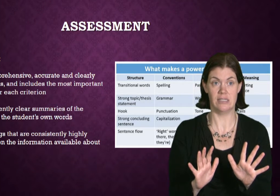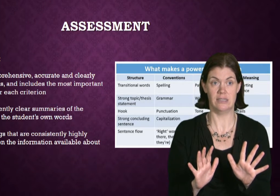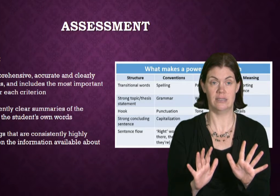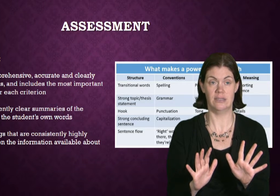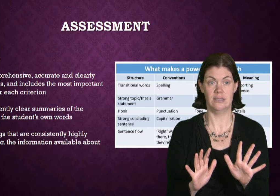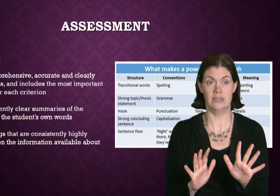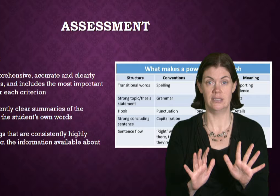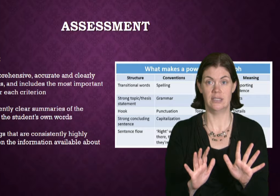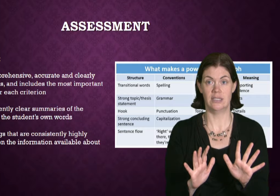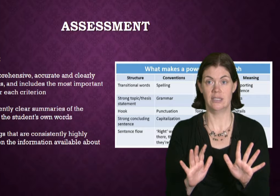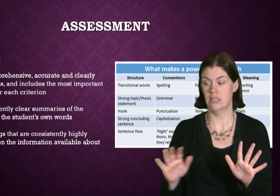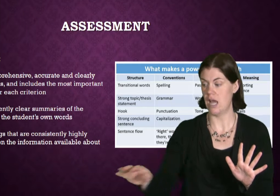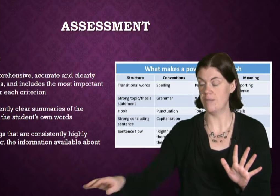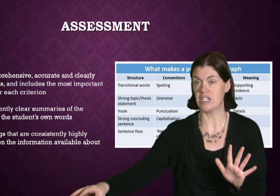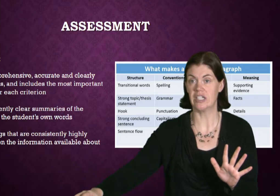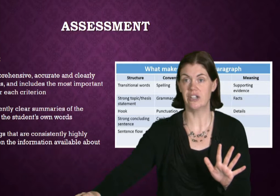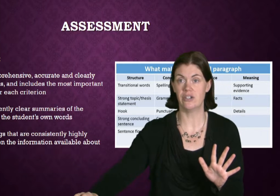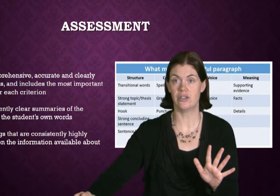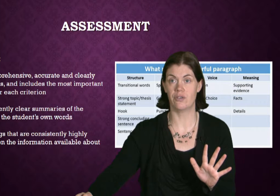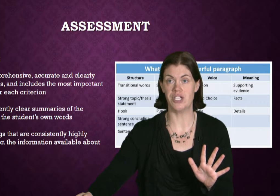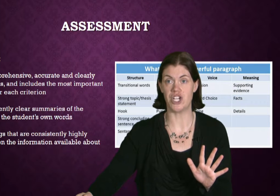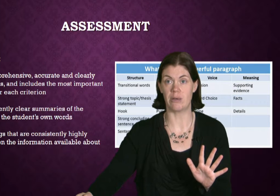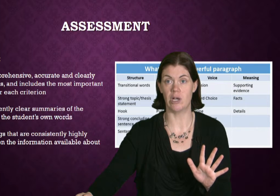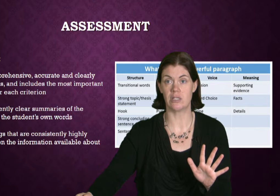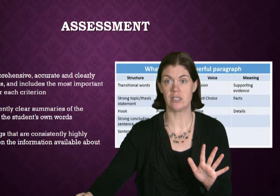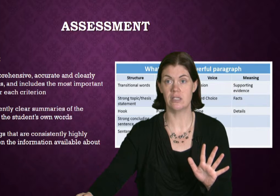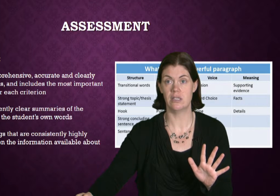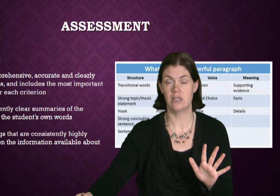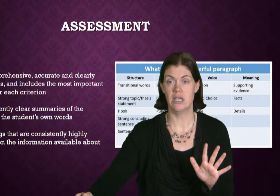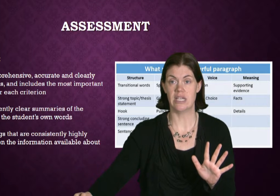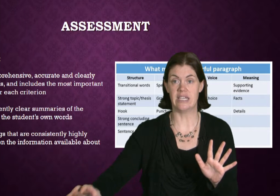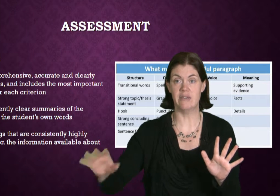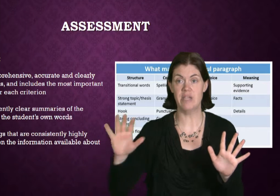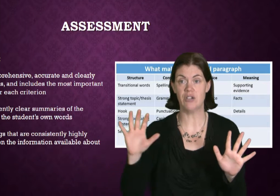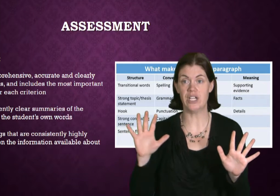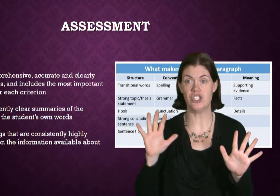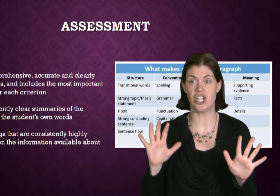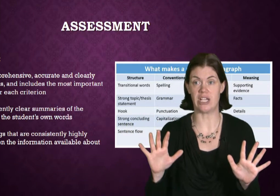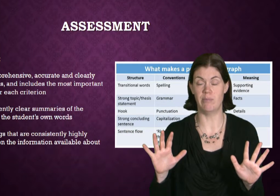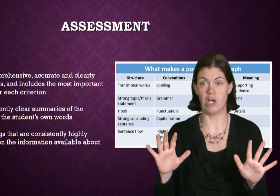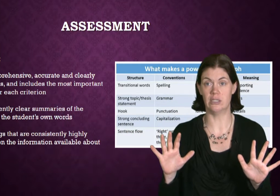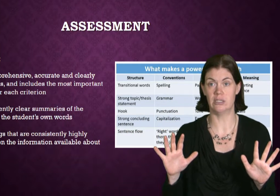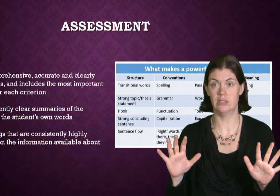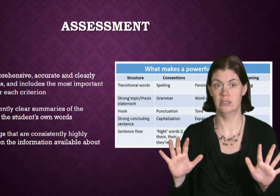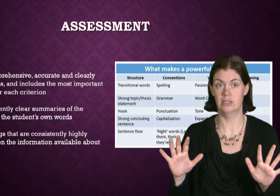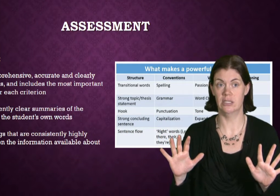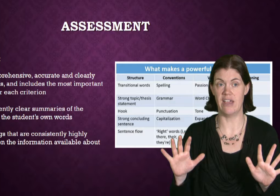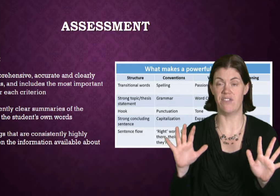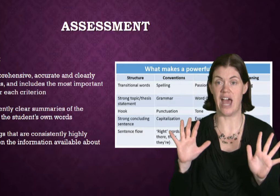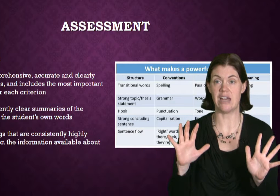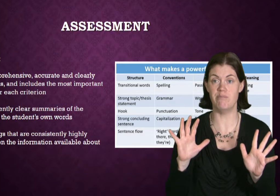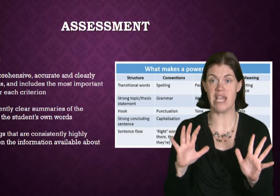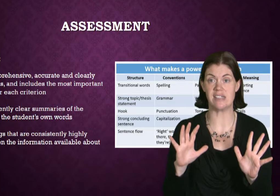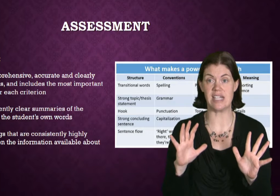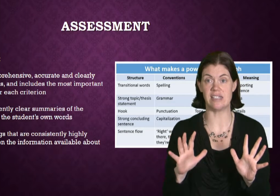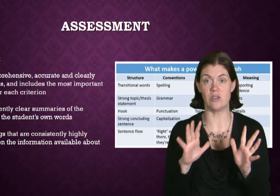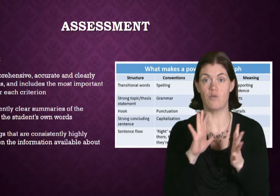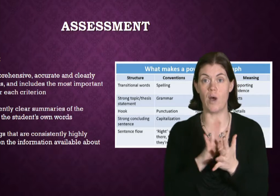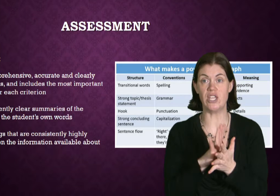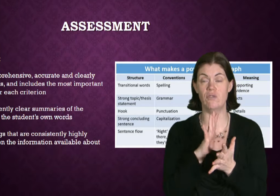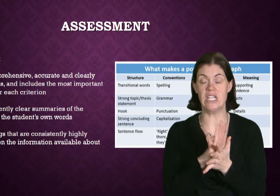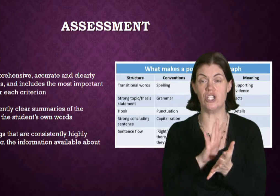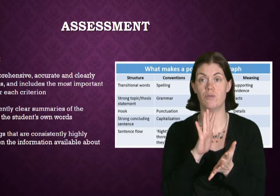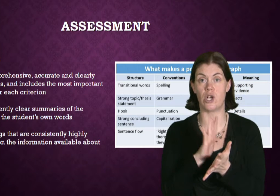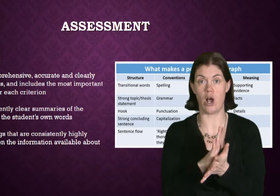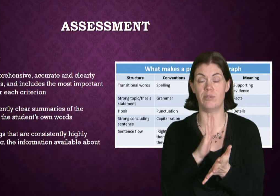sense? I'm going to clear the green check marks. Give me a green check mark if that makes sense of